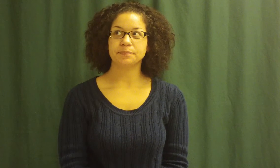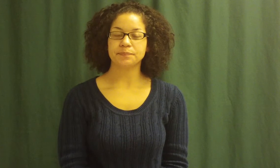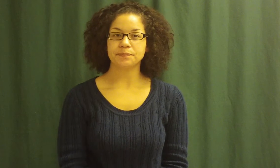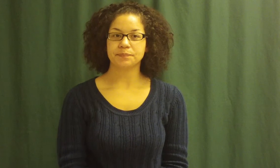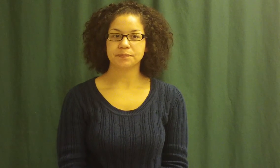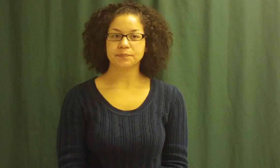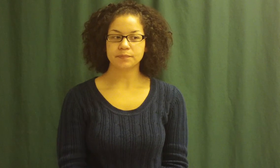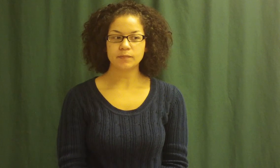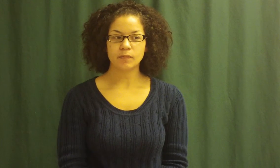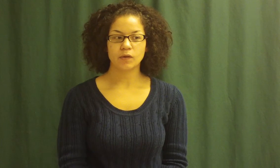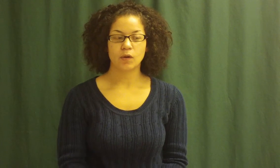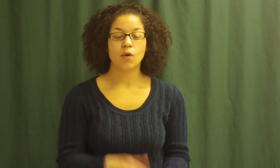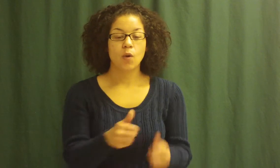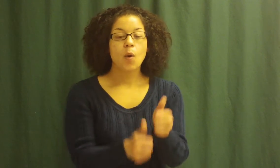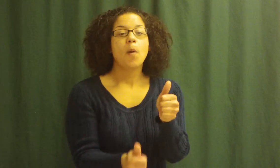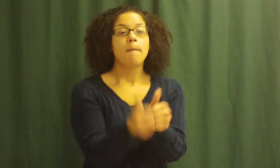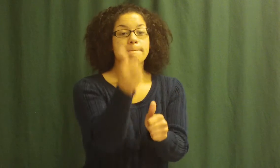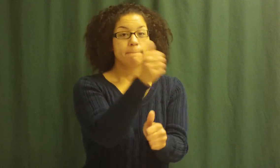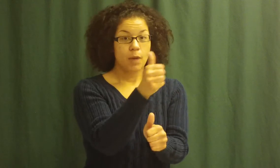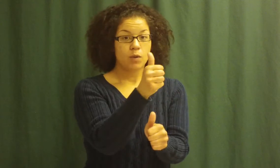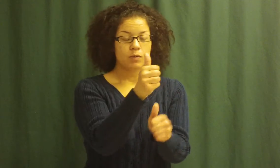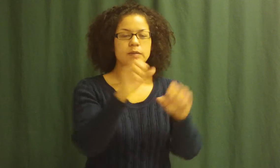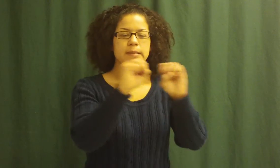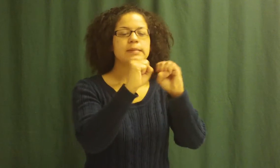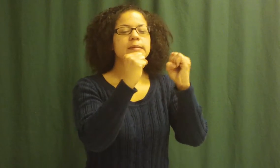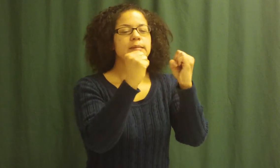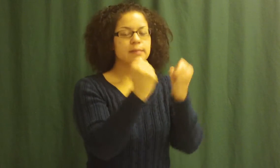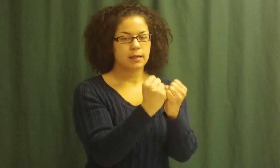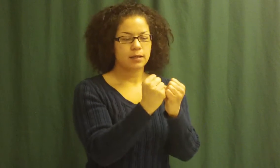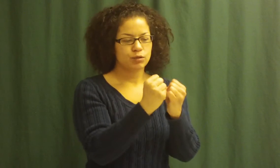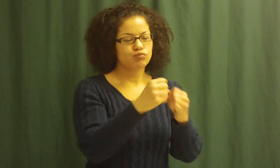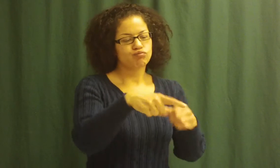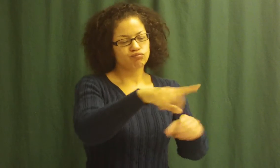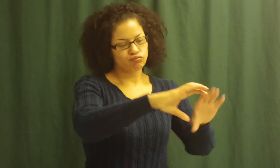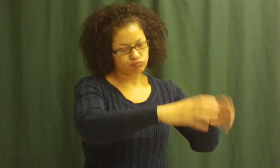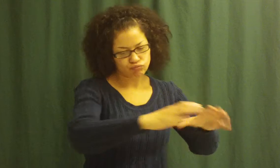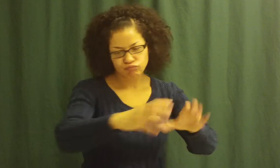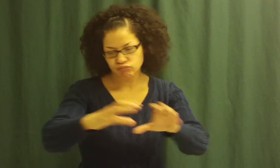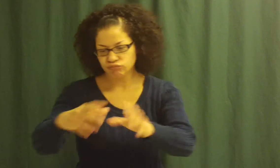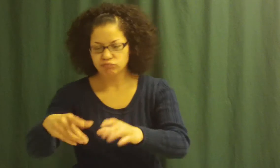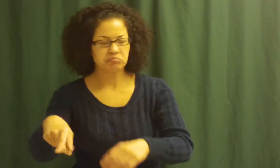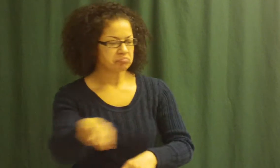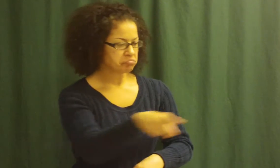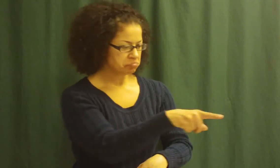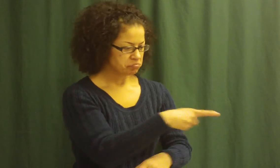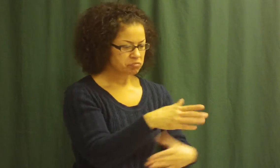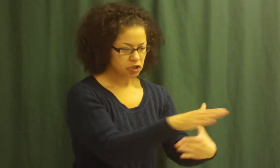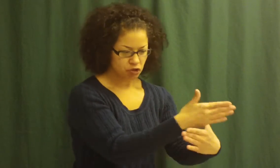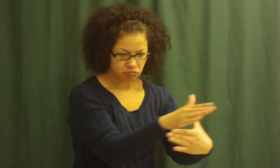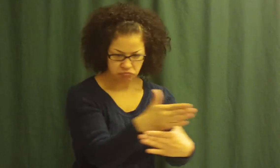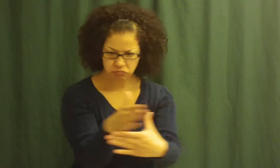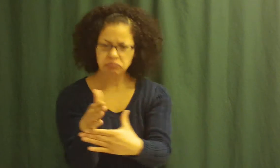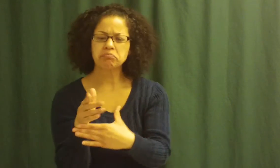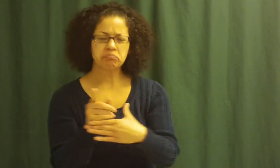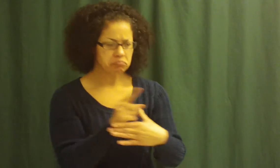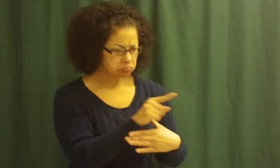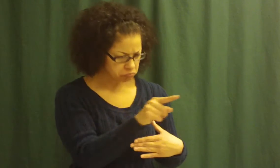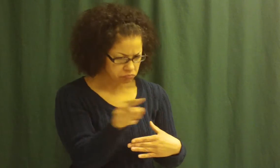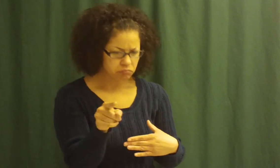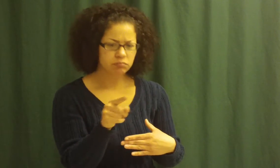although most societies do share some common elements, sociologists have failed to identify a universal human nature